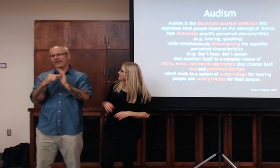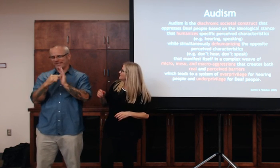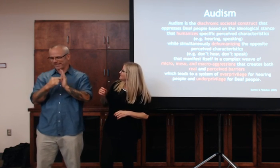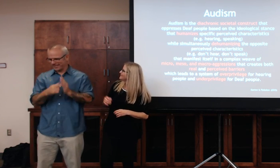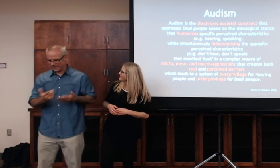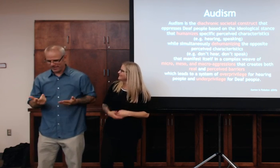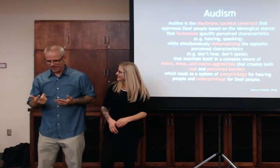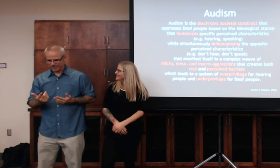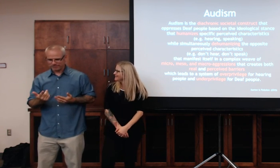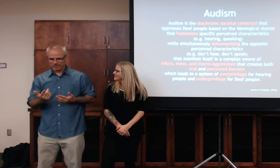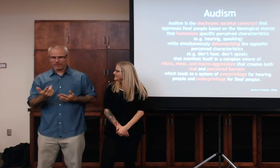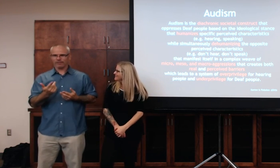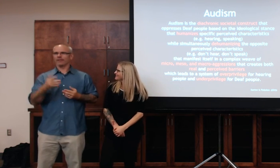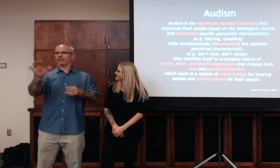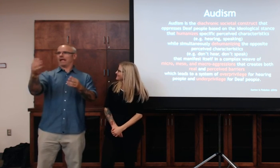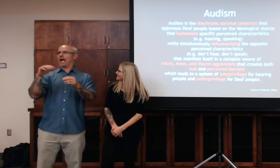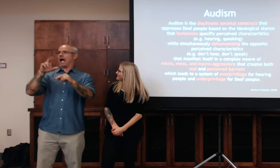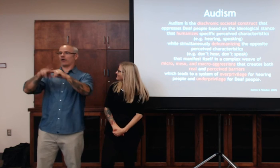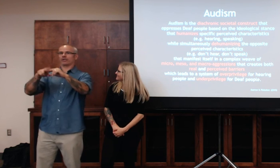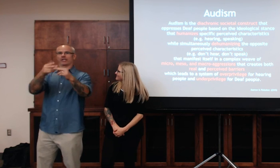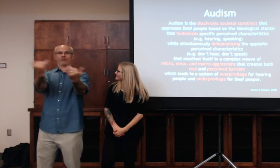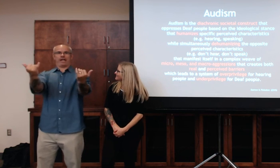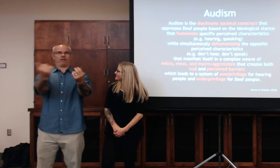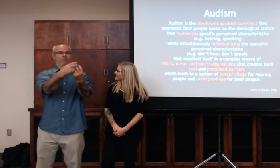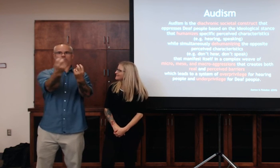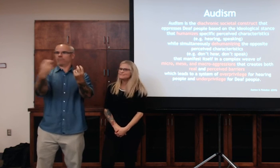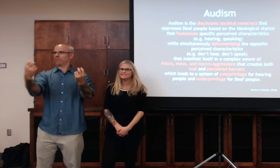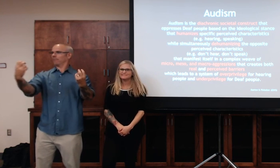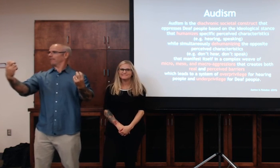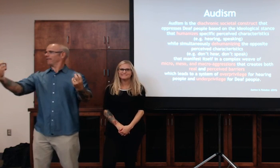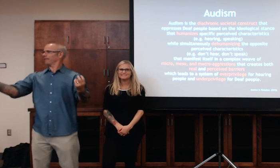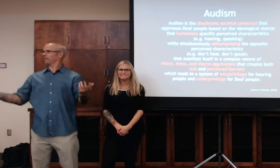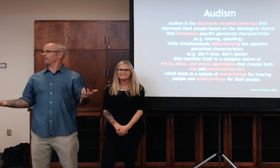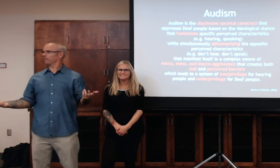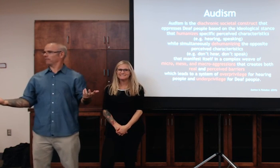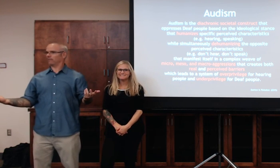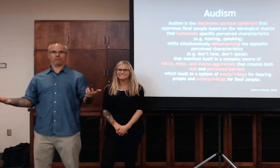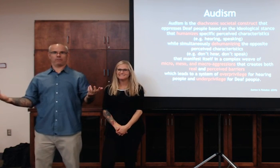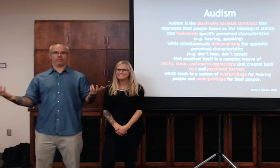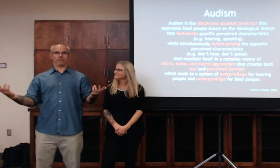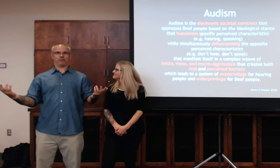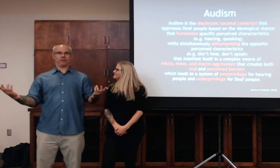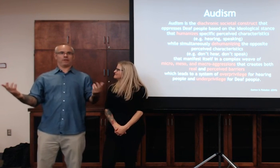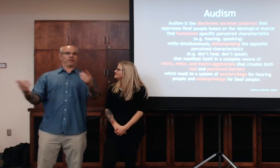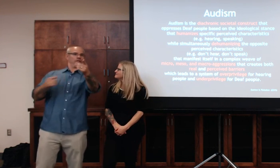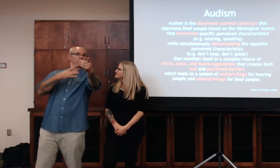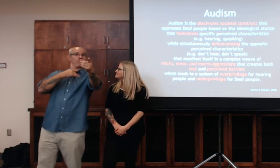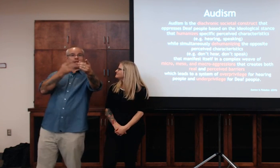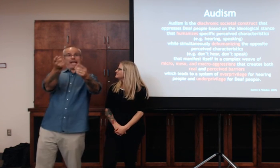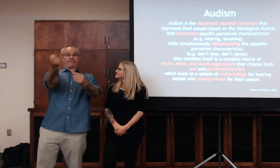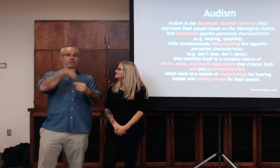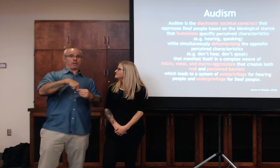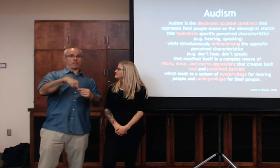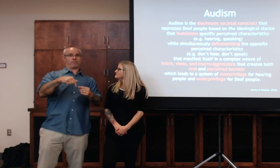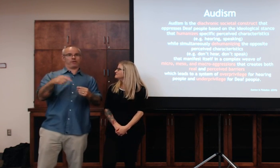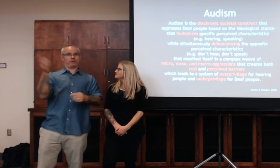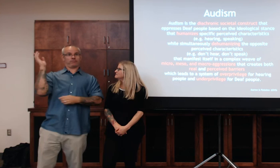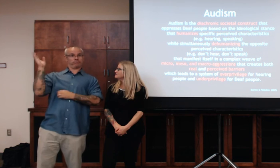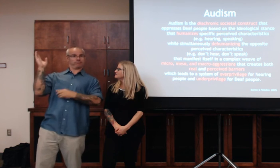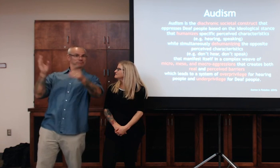oh, there was something right at the, oh, here it is. Okay, you guys all sitting in this audience, how we're set up here. Do you like to come up